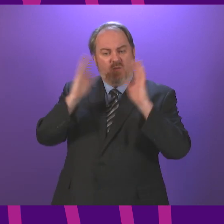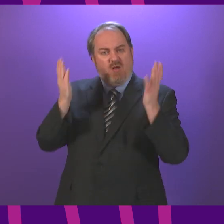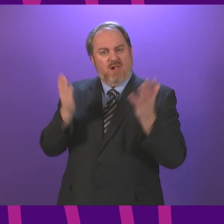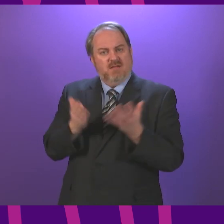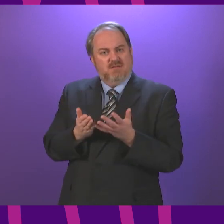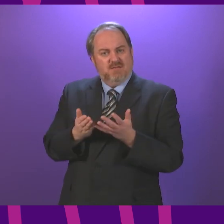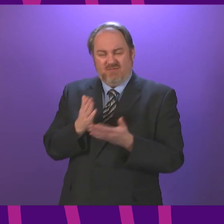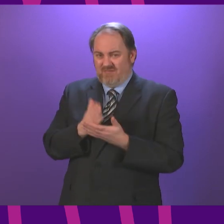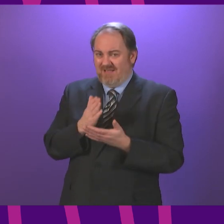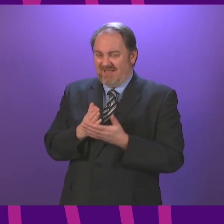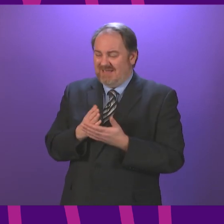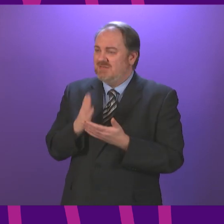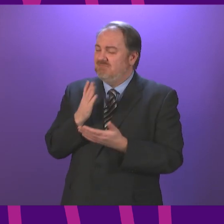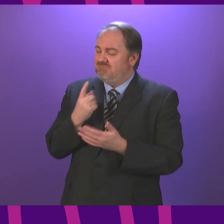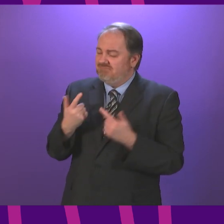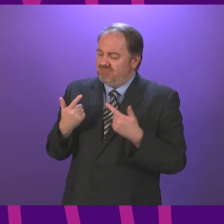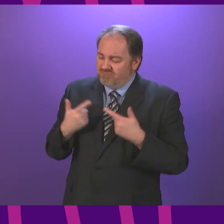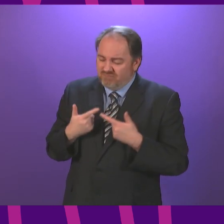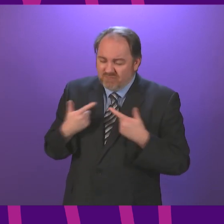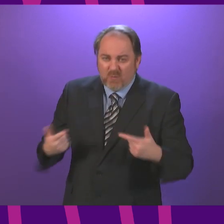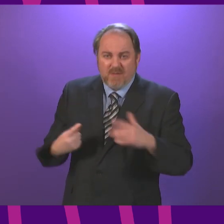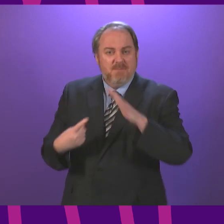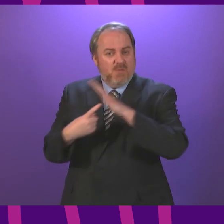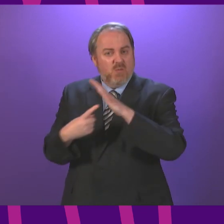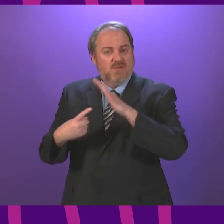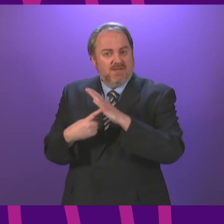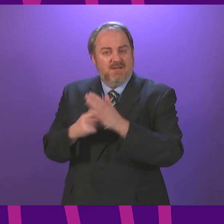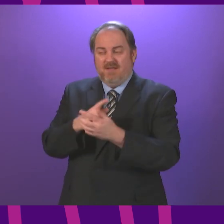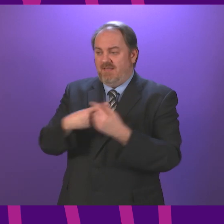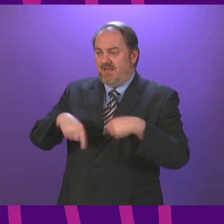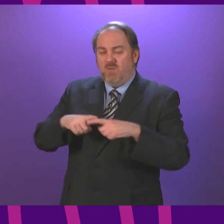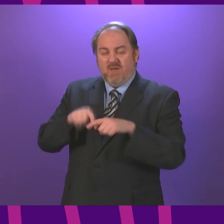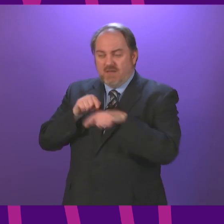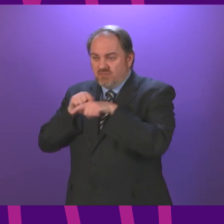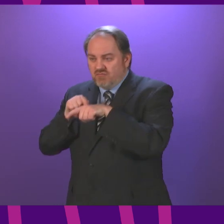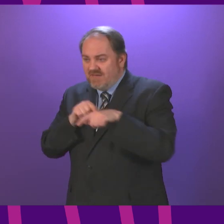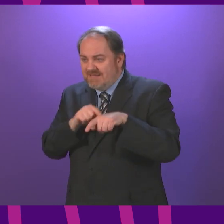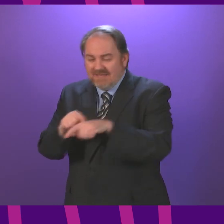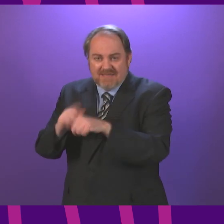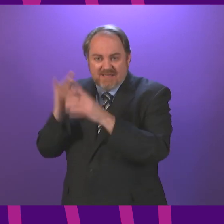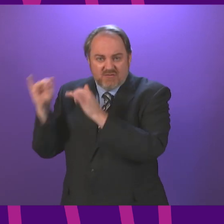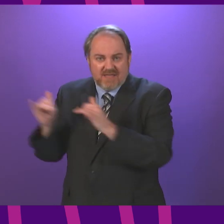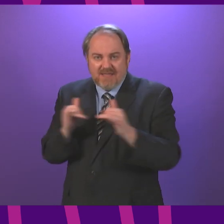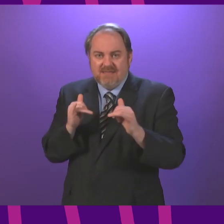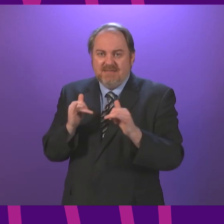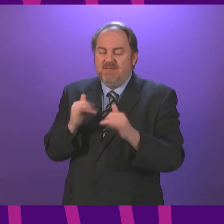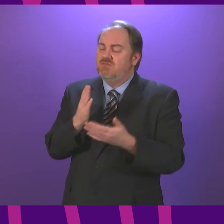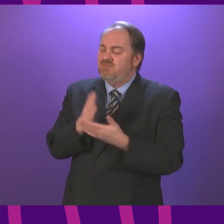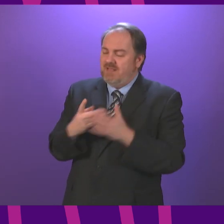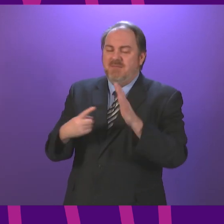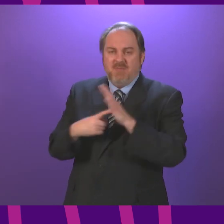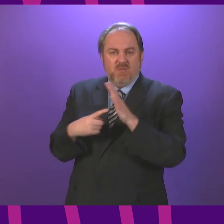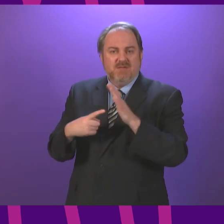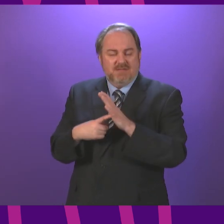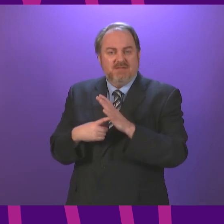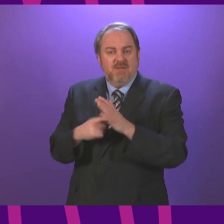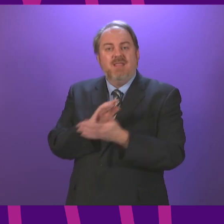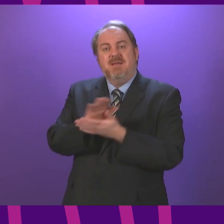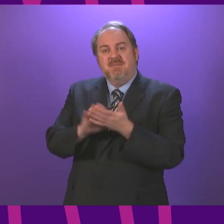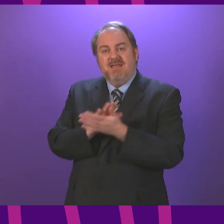The ongoing importance of our test, trace and isolate systems therefore cannot be overstated. This will